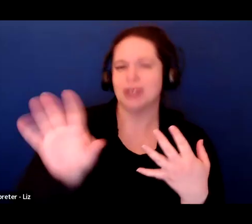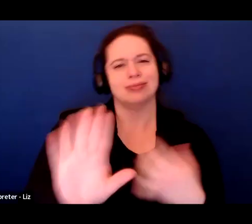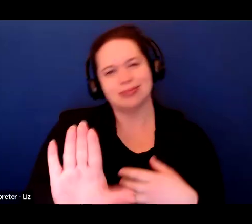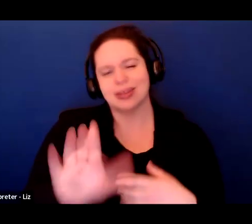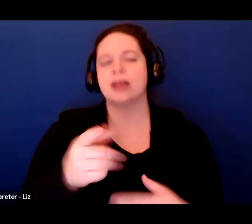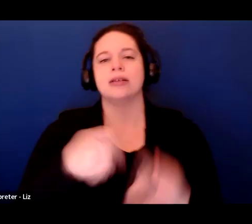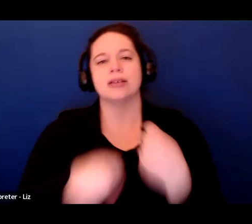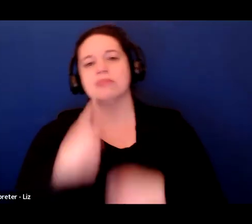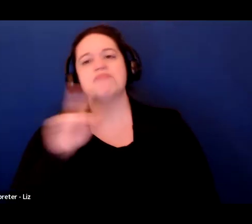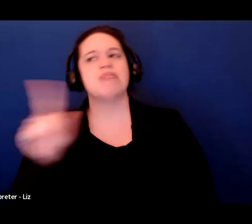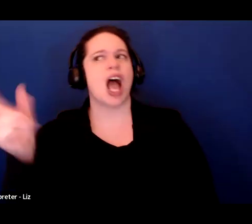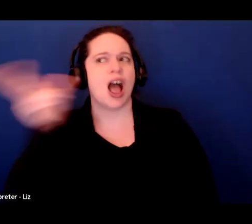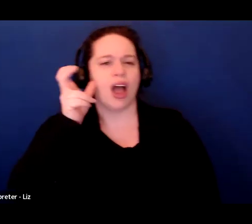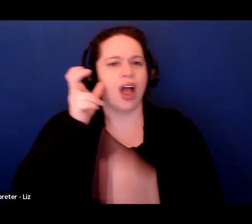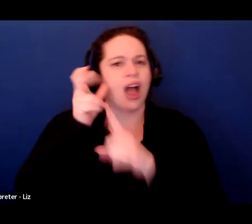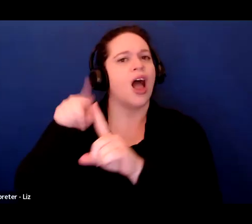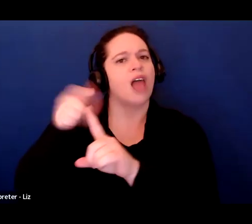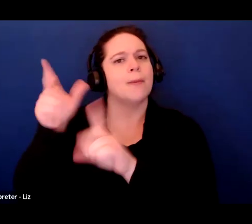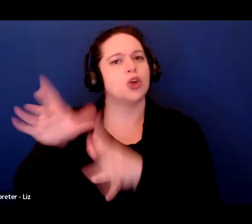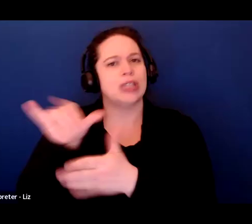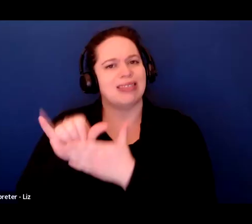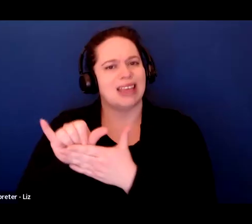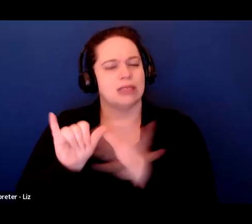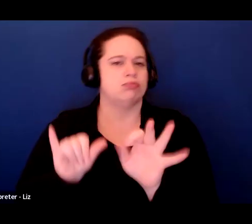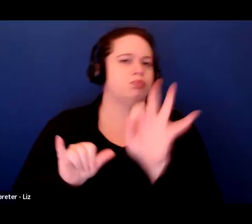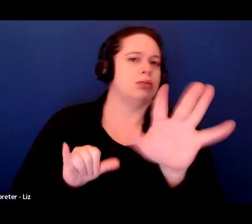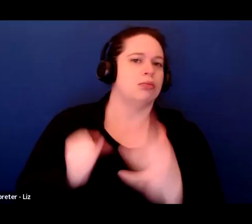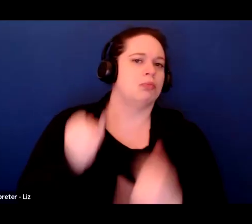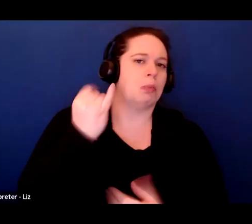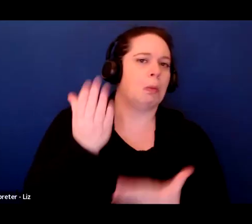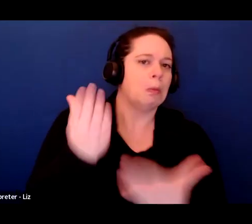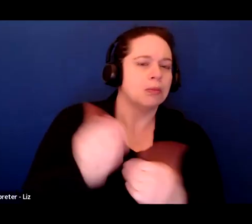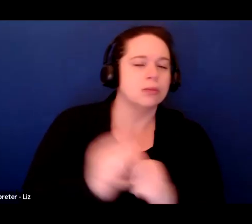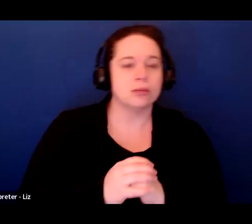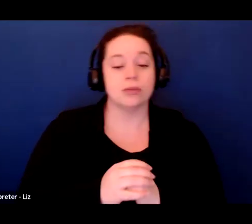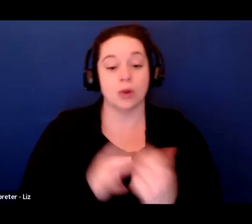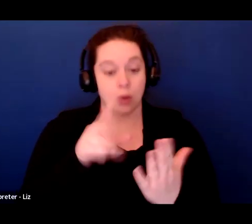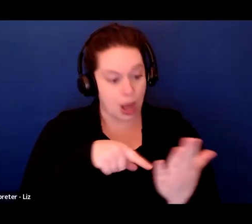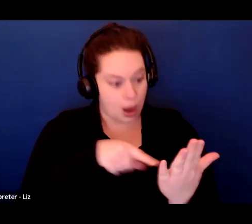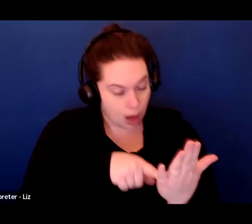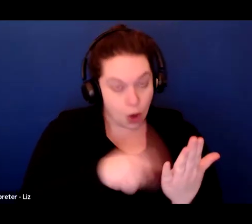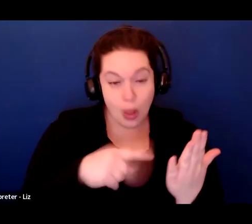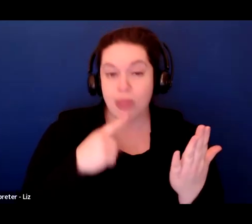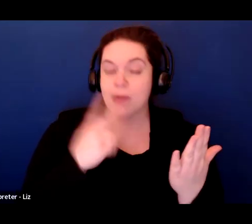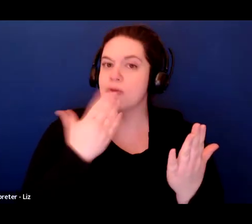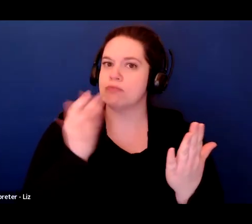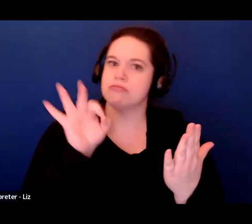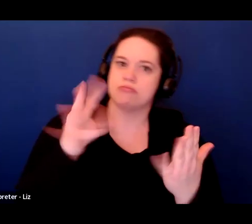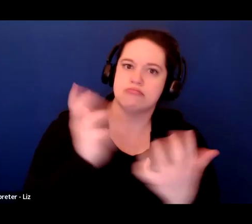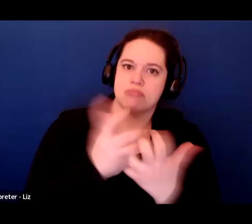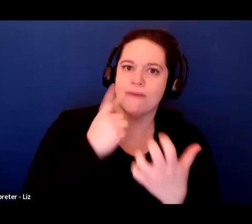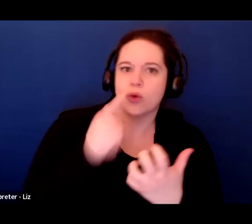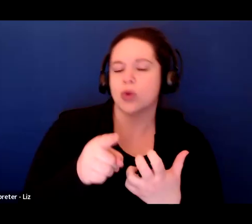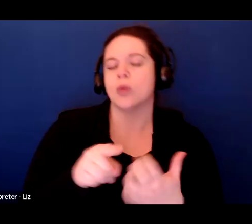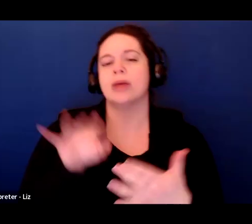is something I heard about somebody else did. This is something that I was reading about. It might be." And they'll kind of talk you through